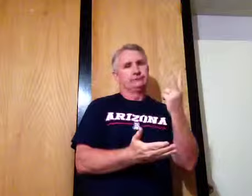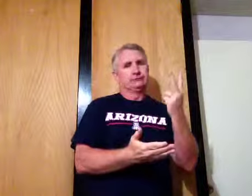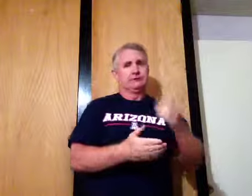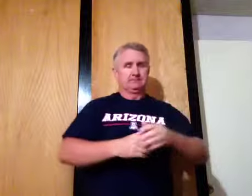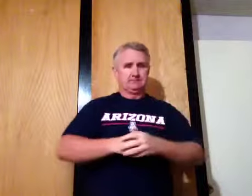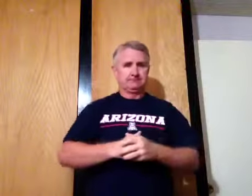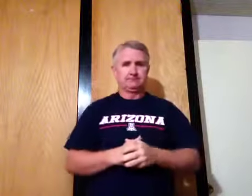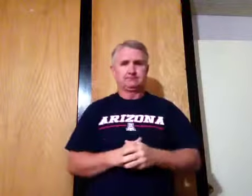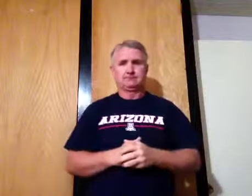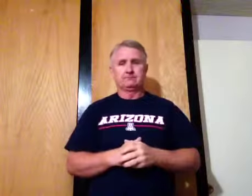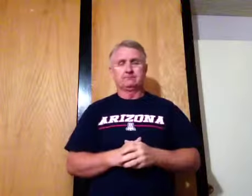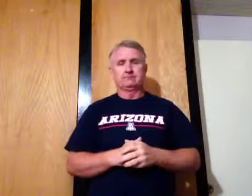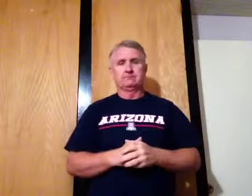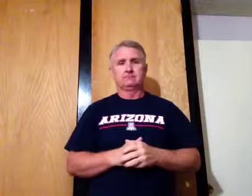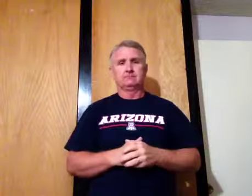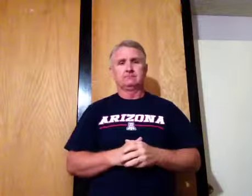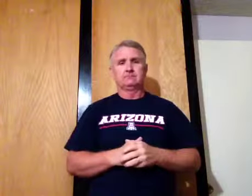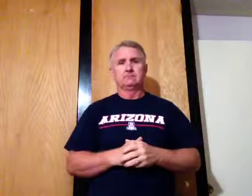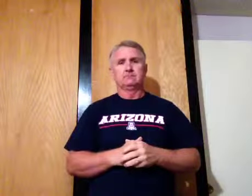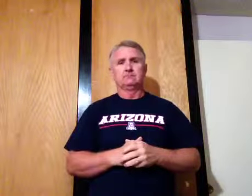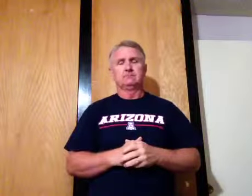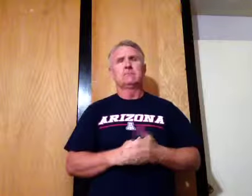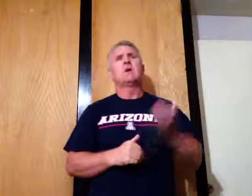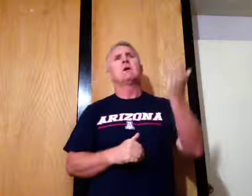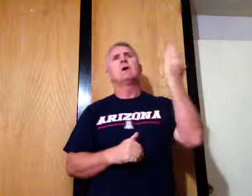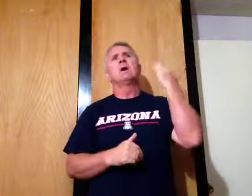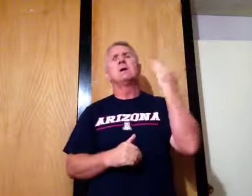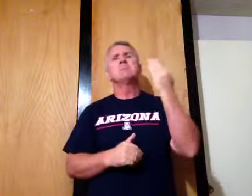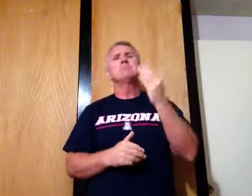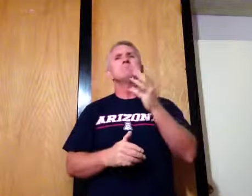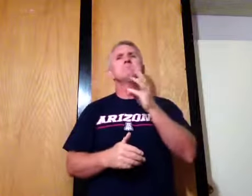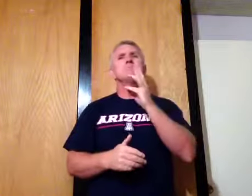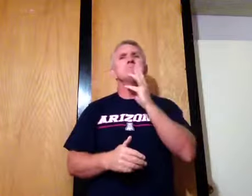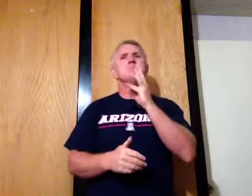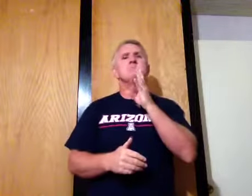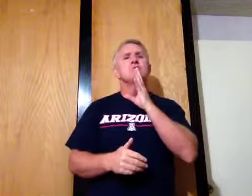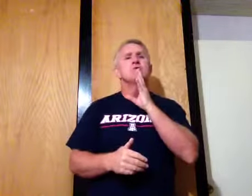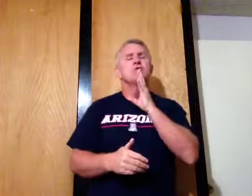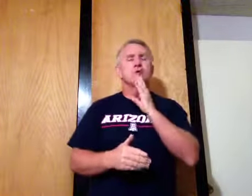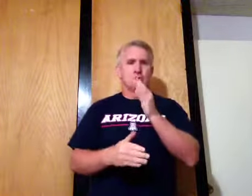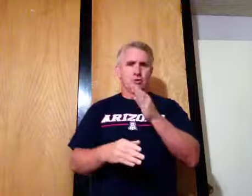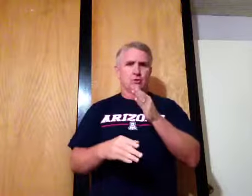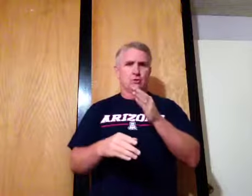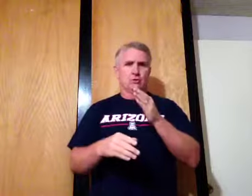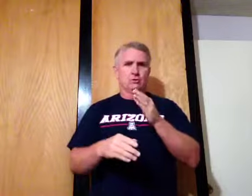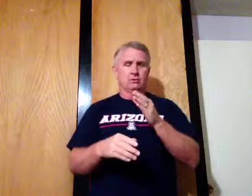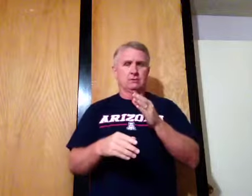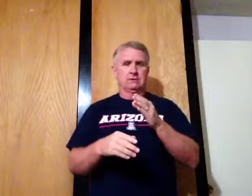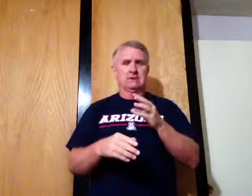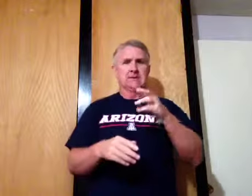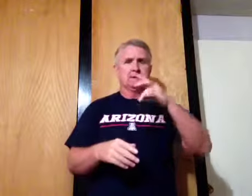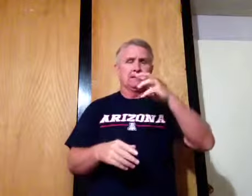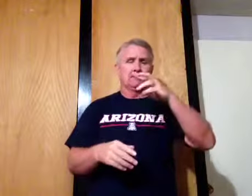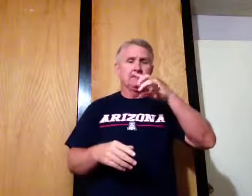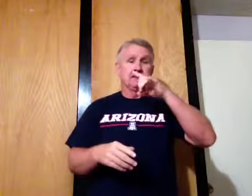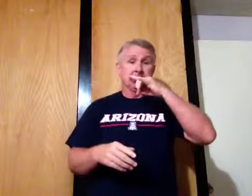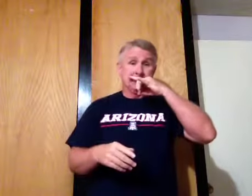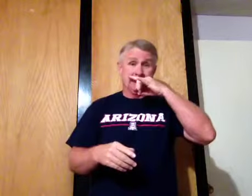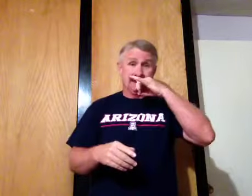with these 4th grade kids, and I told them, here's a glass, it's got water on the outside. I want you to tell me how this got here. We need to come up with